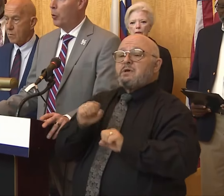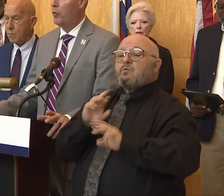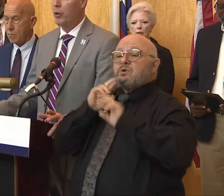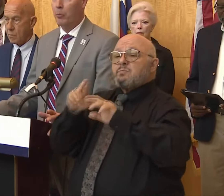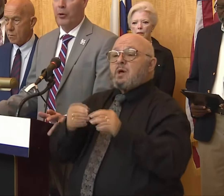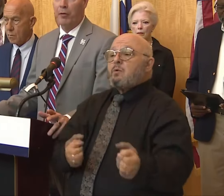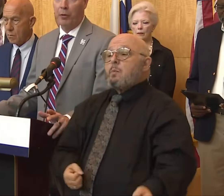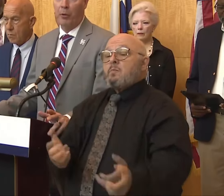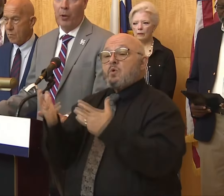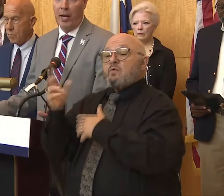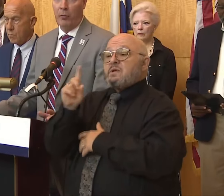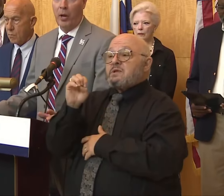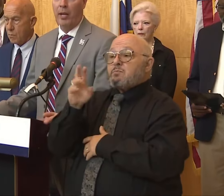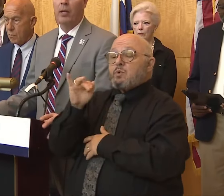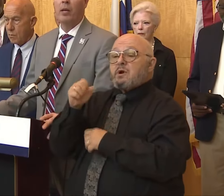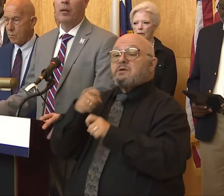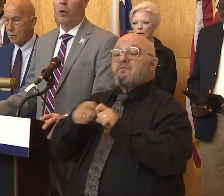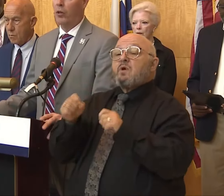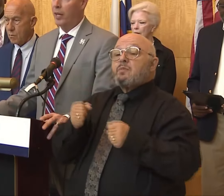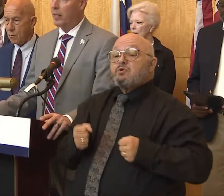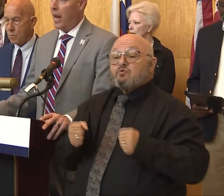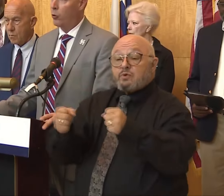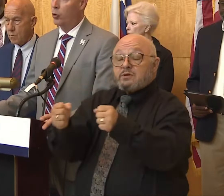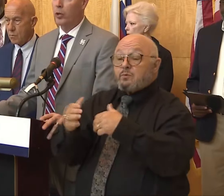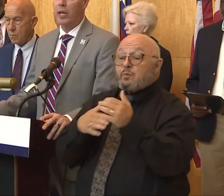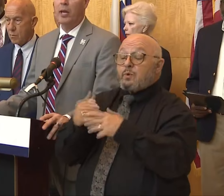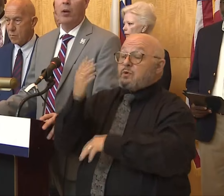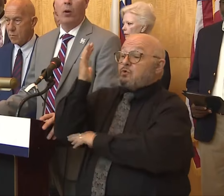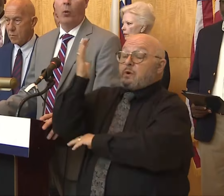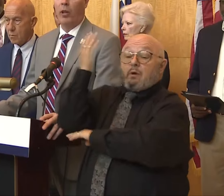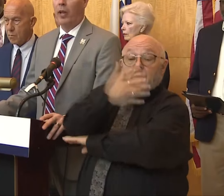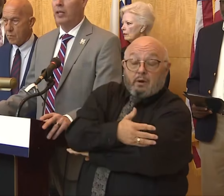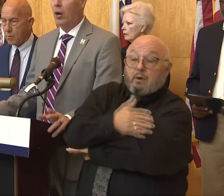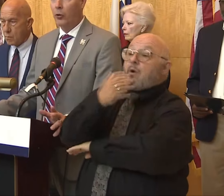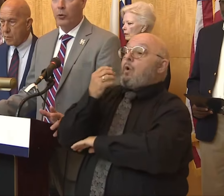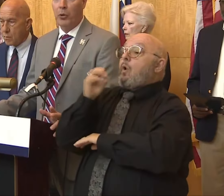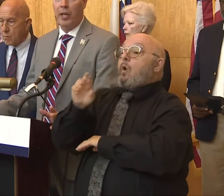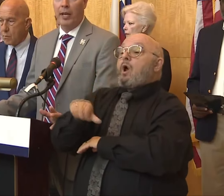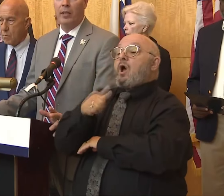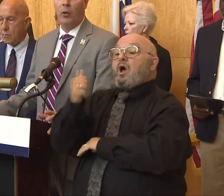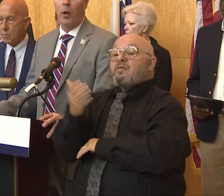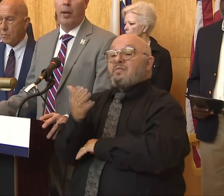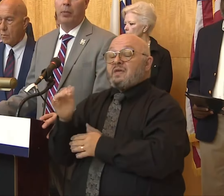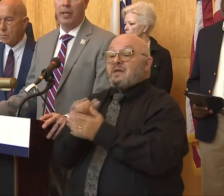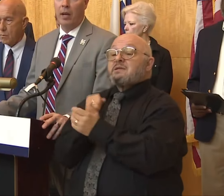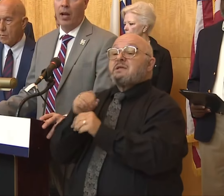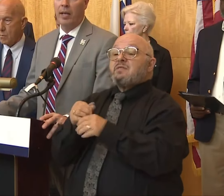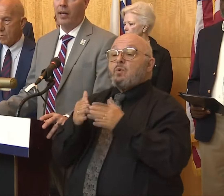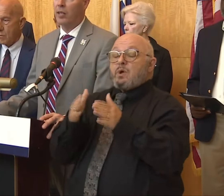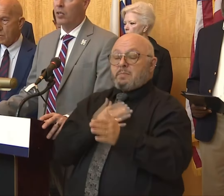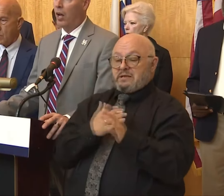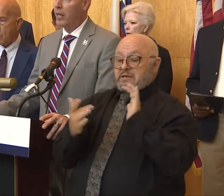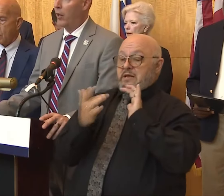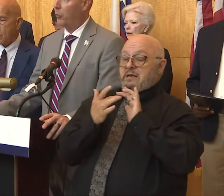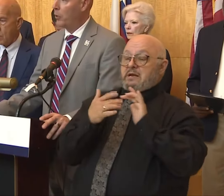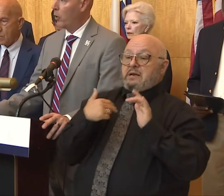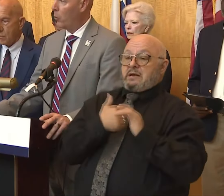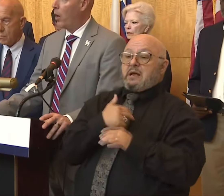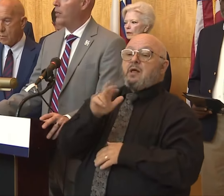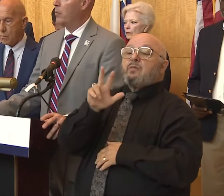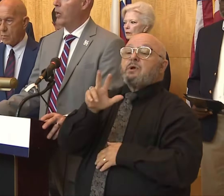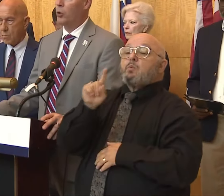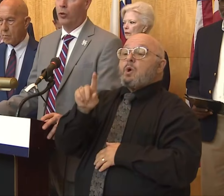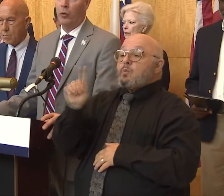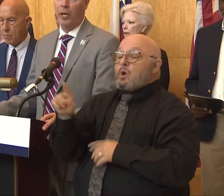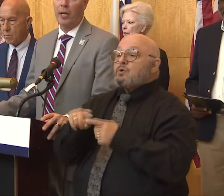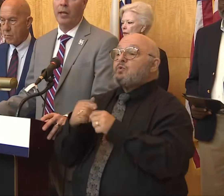help remove the debris from the right-of-way. Whether that's a downed tree or whether that's other debris that gets in the way, please contact us, contact